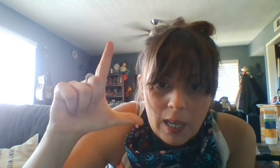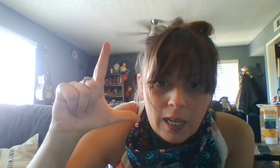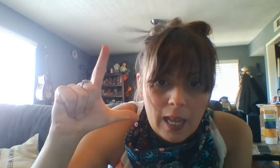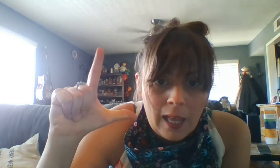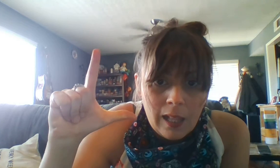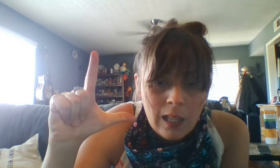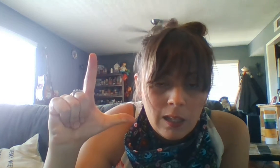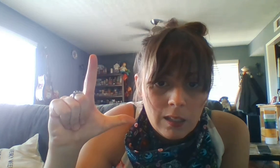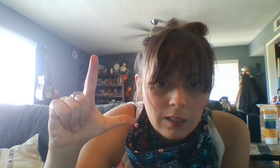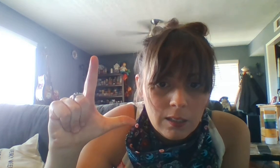had L,